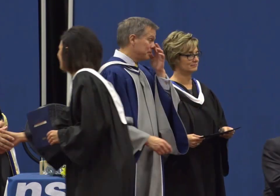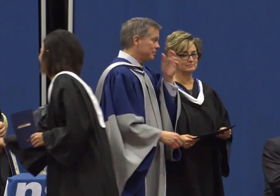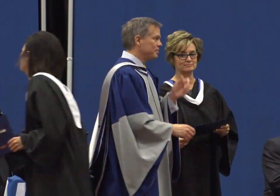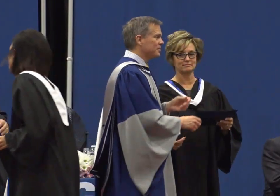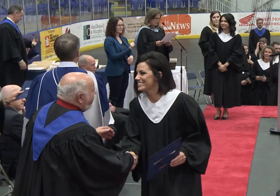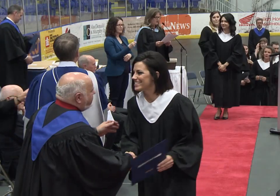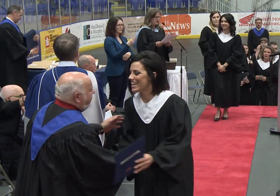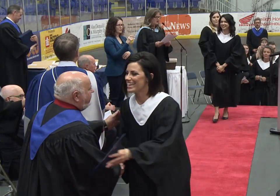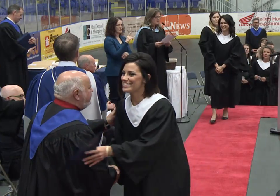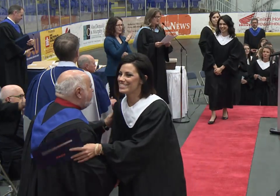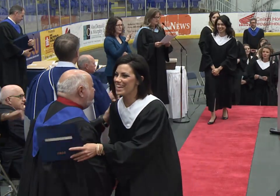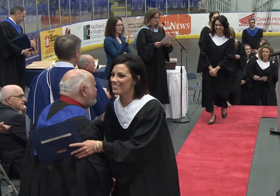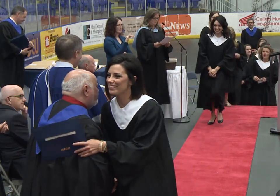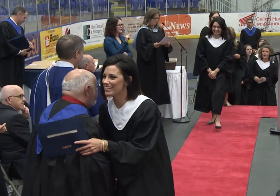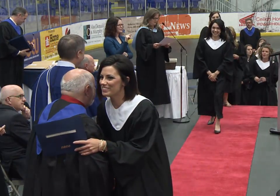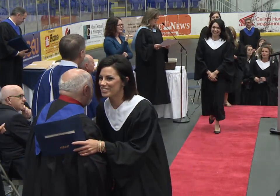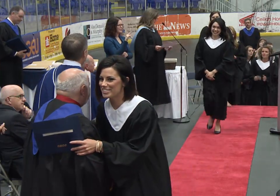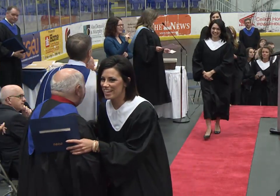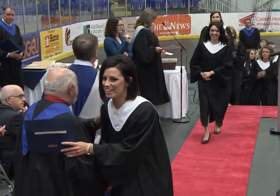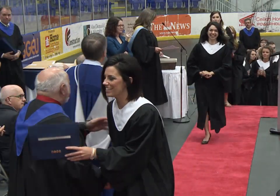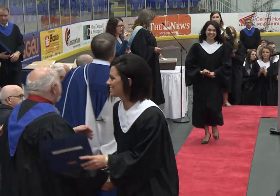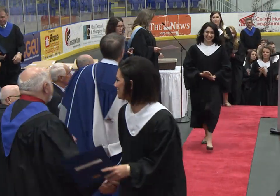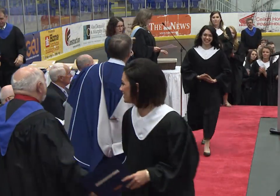Shelby Tate, with honors.